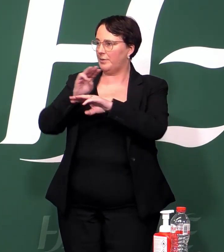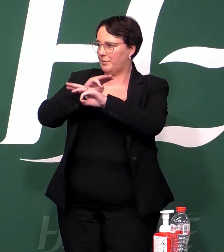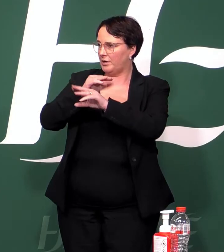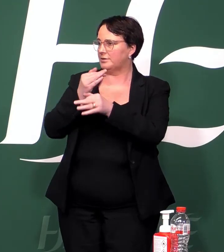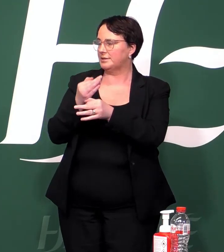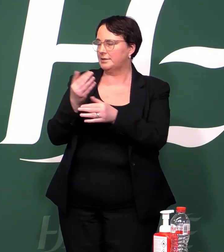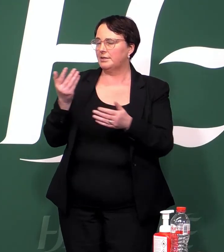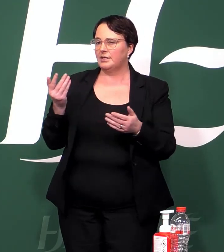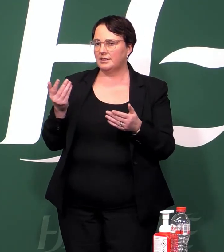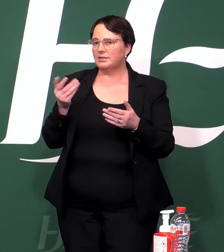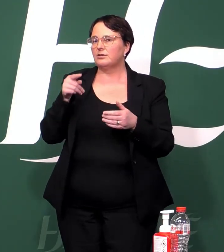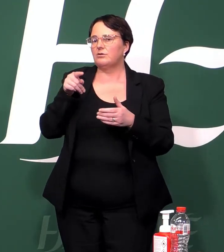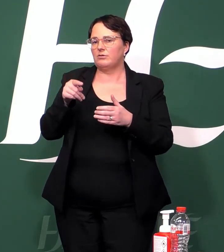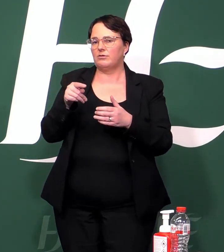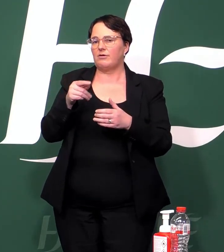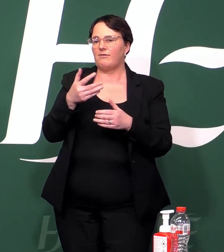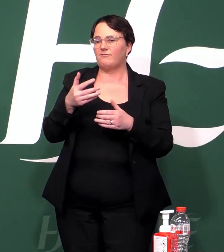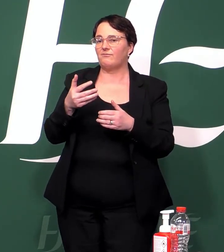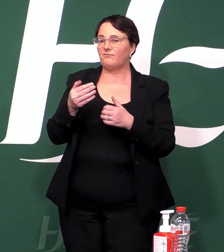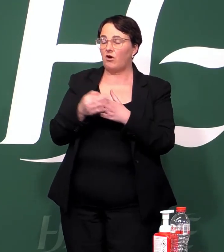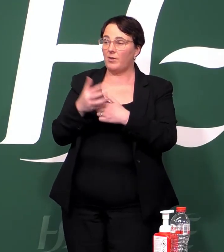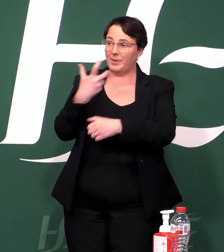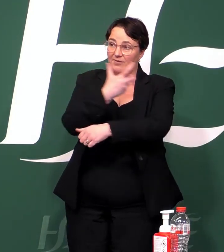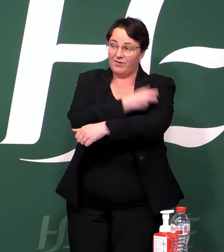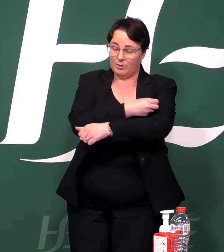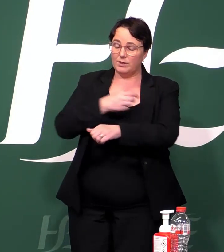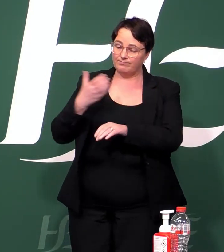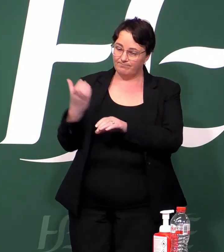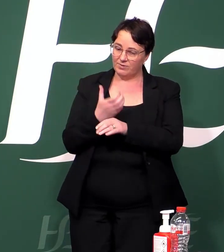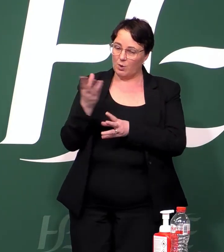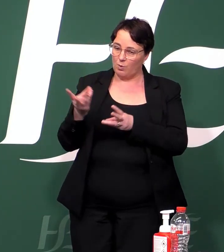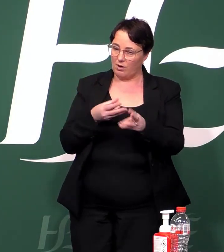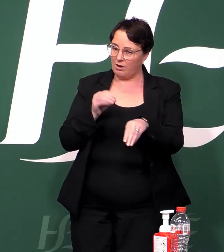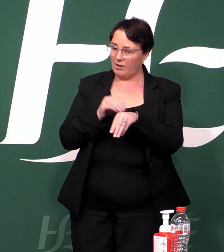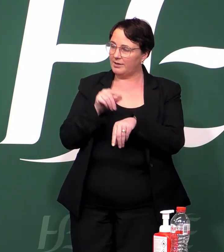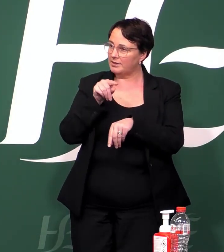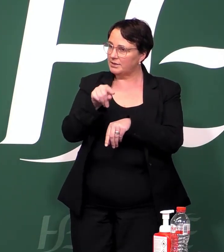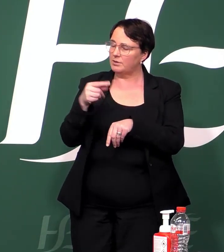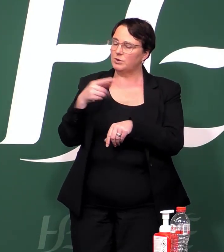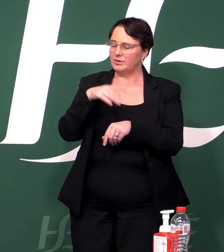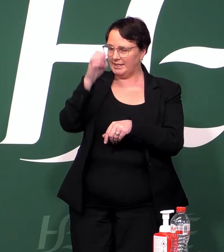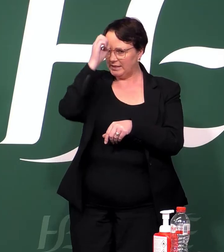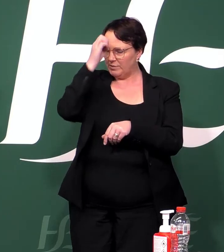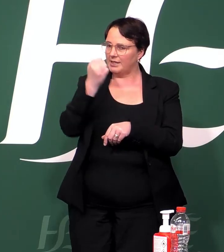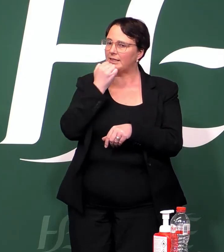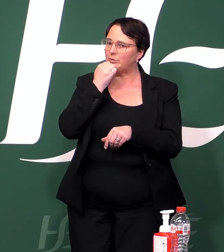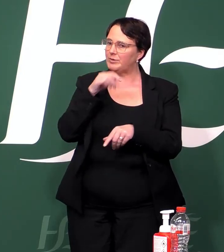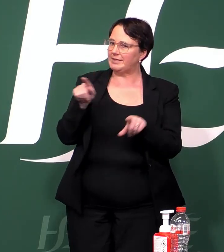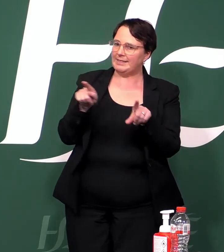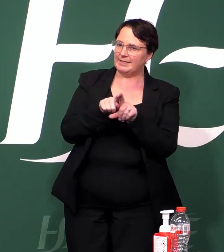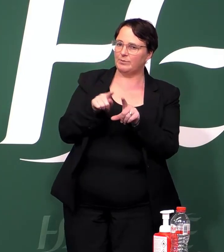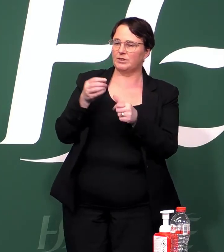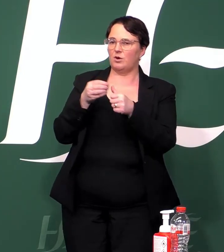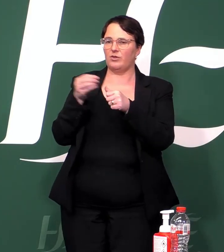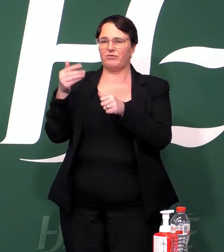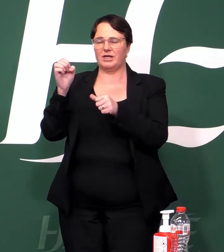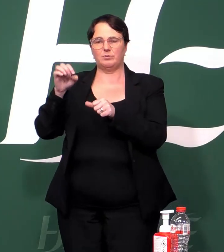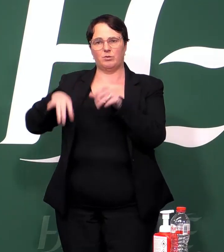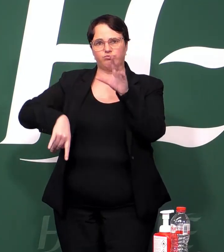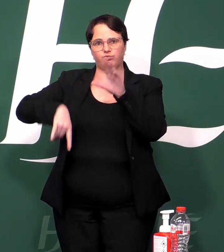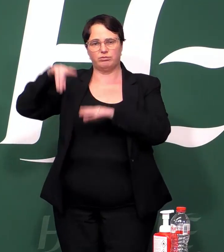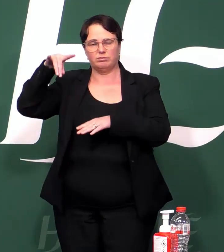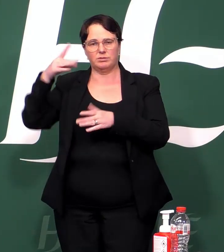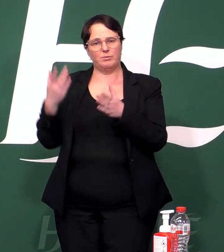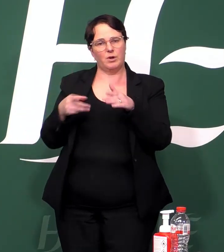I guess in terms of the vaccine aspect, we'll continue to work on that. You know, we don't expect the uptake to be at the level that it was with some of the other ages, just given the